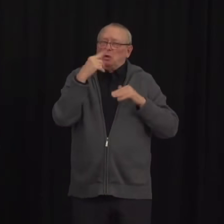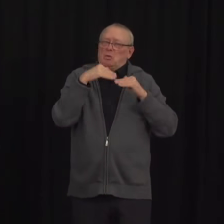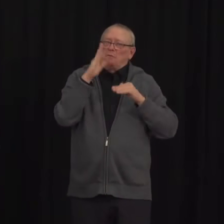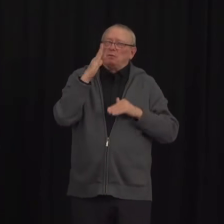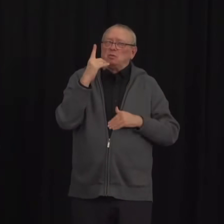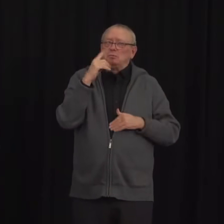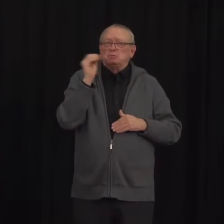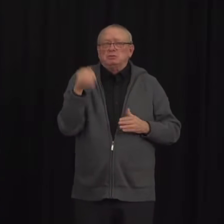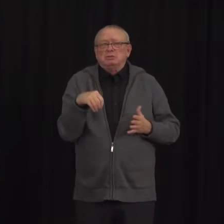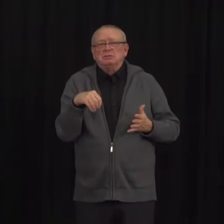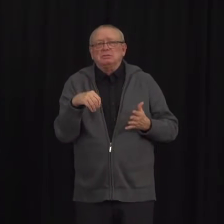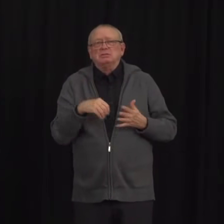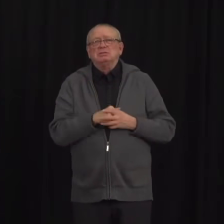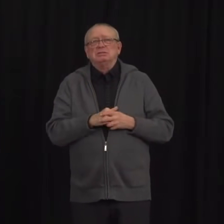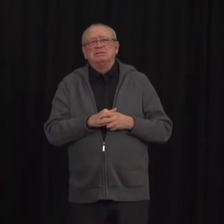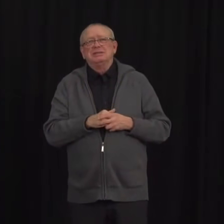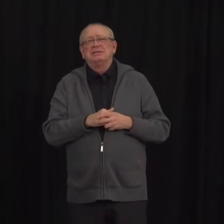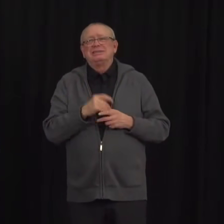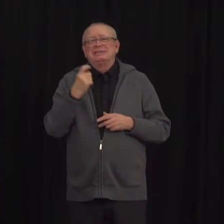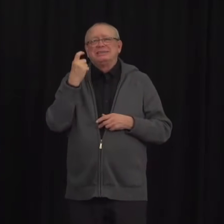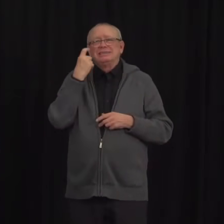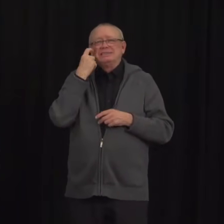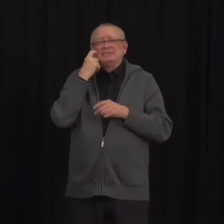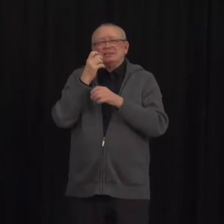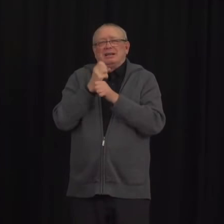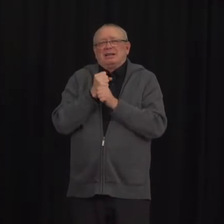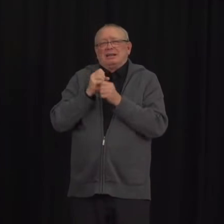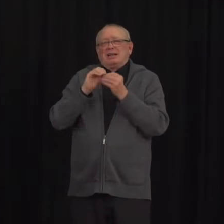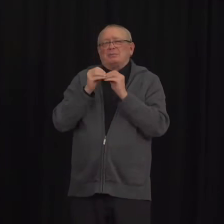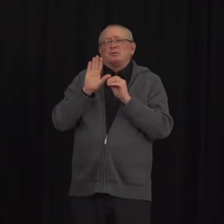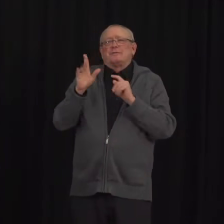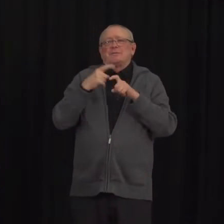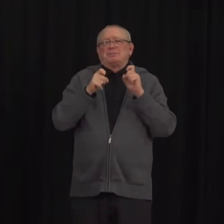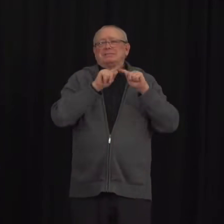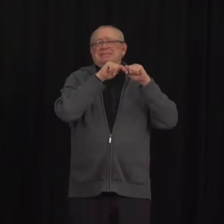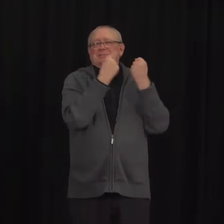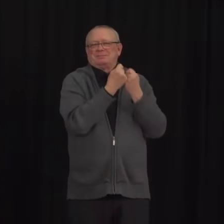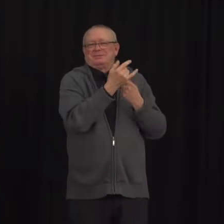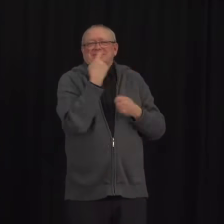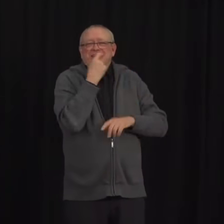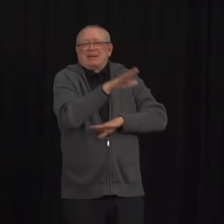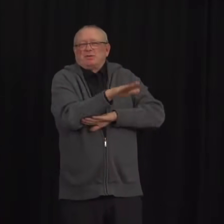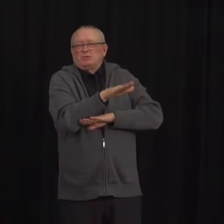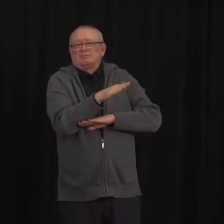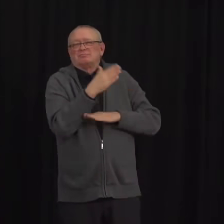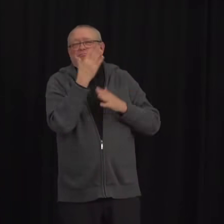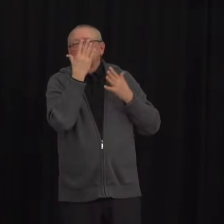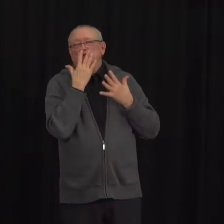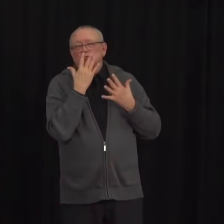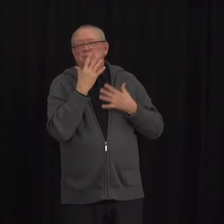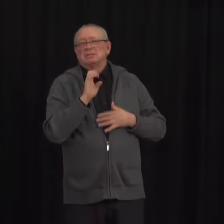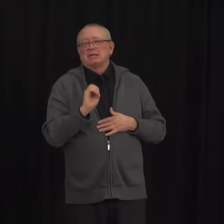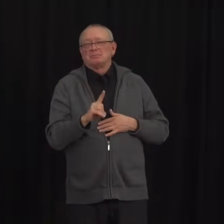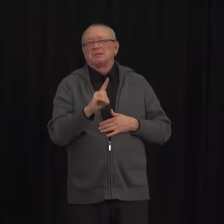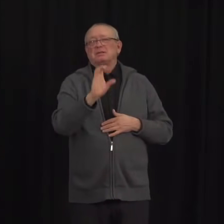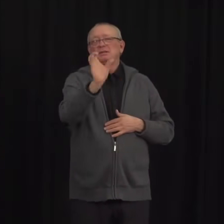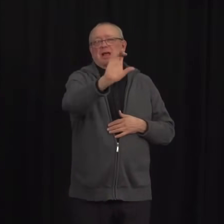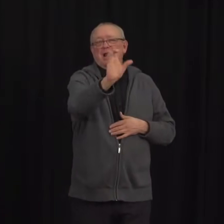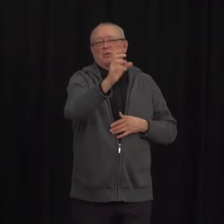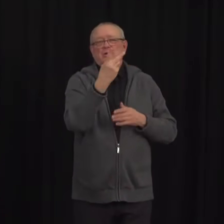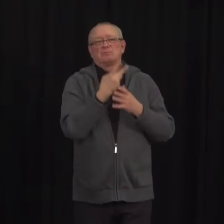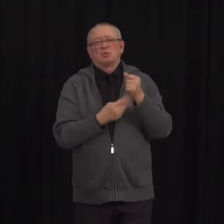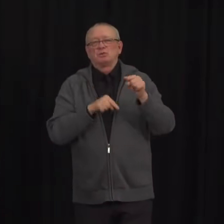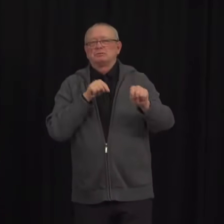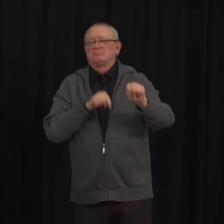received the numbers from the analytics team this afternoon, and unfortunately in both large centres, Edmonton and Calgary, in the rest